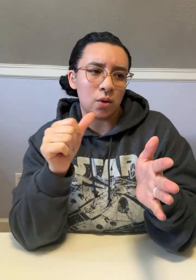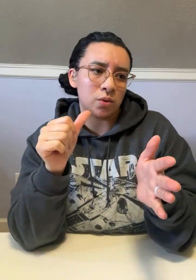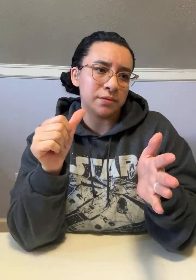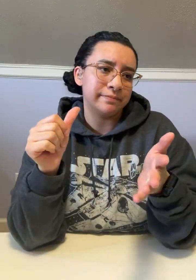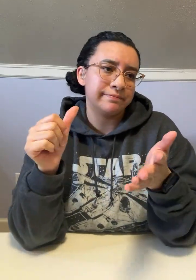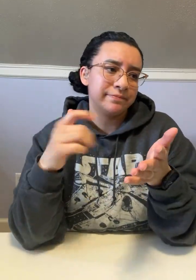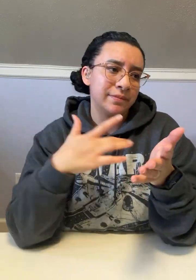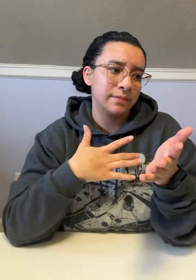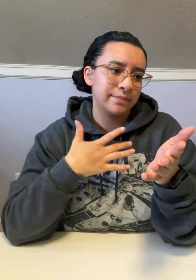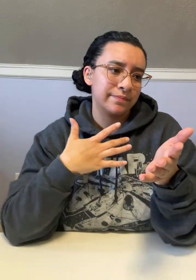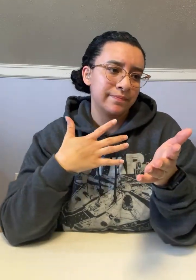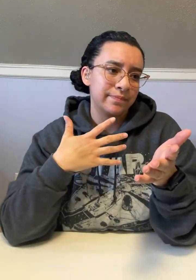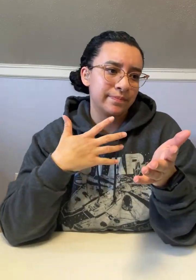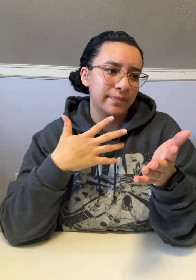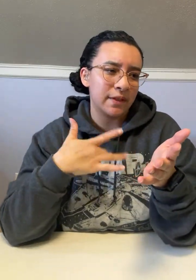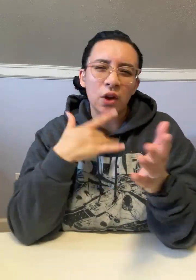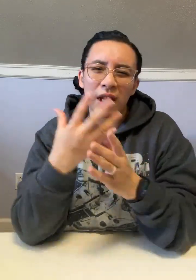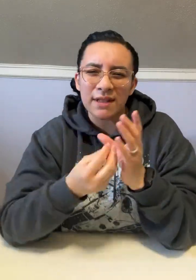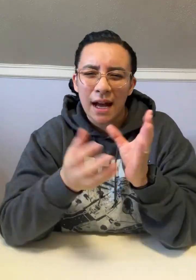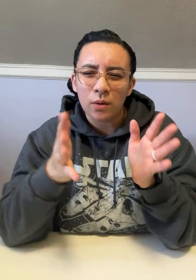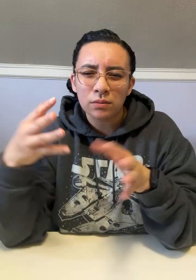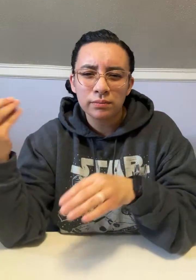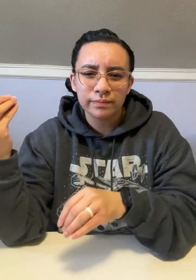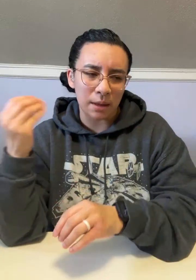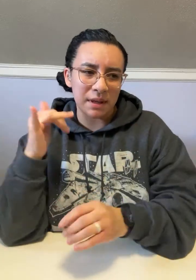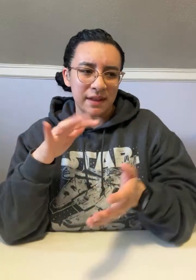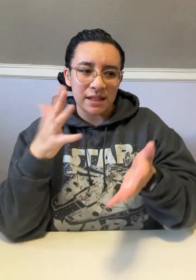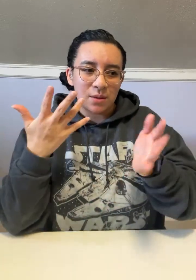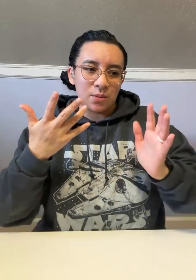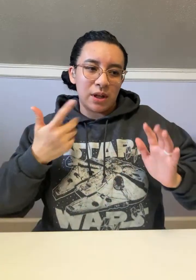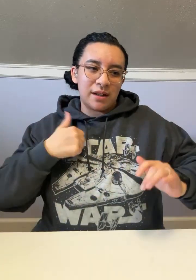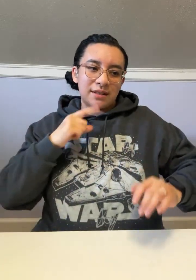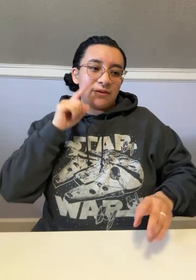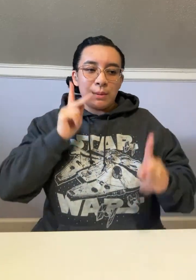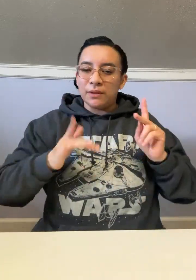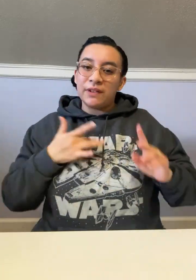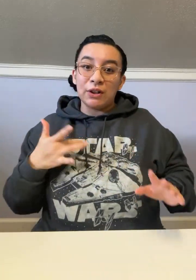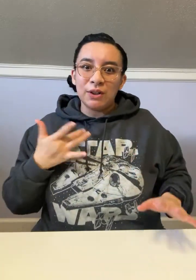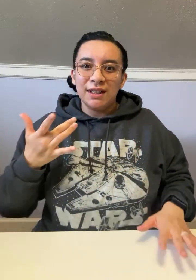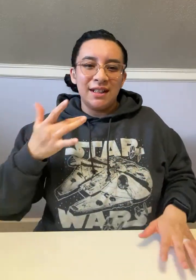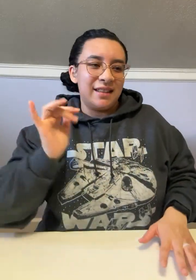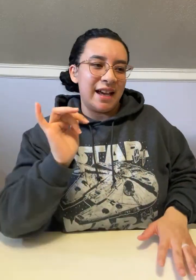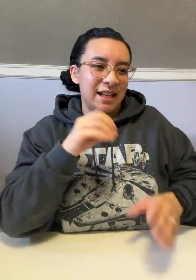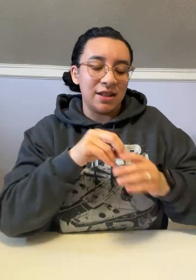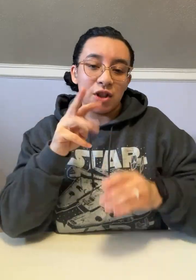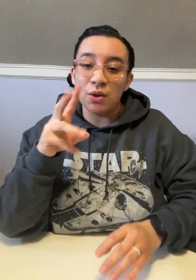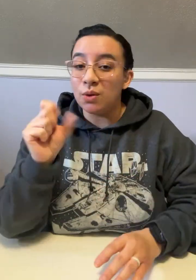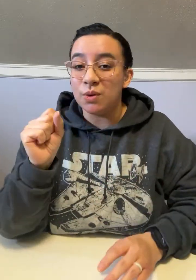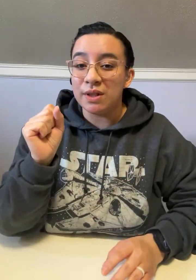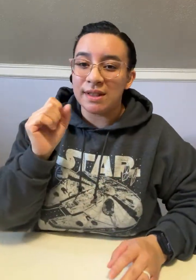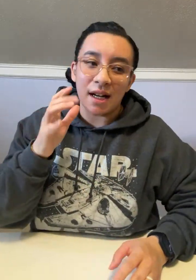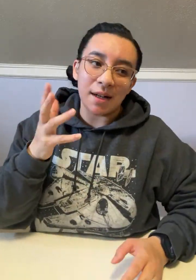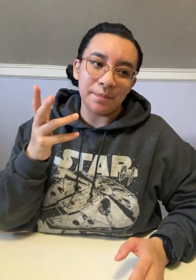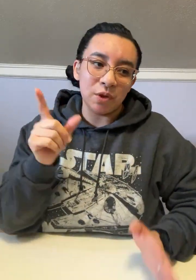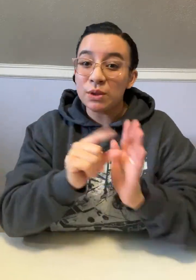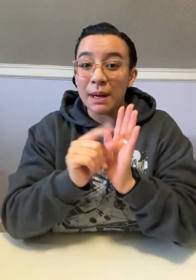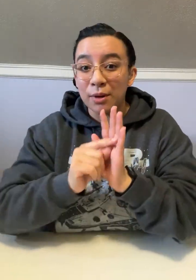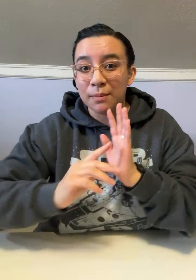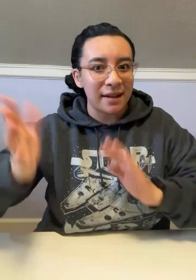don't feel left out. I mean, that's what deaf people feel like in the news, newspaper back in the